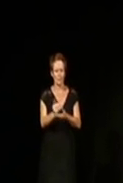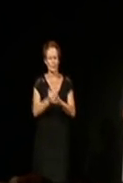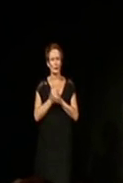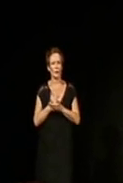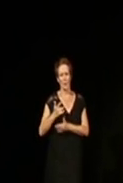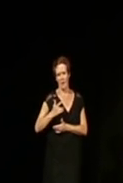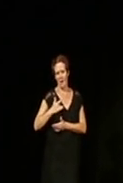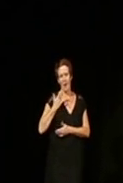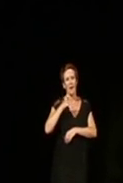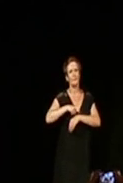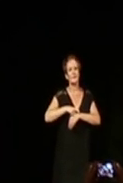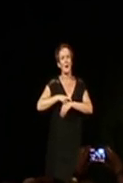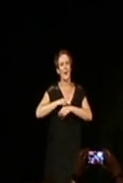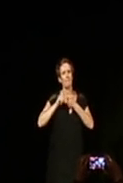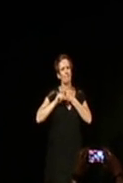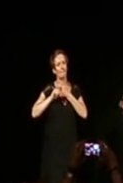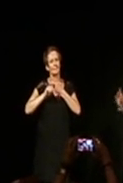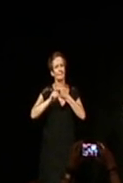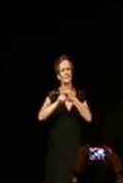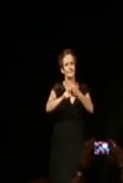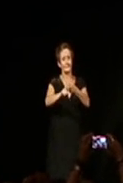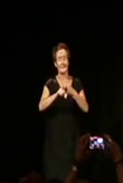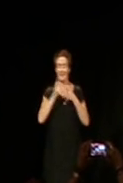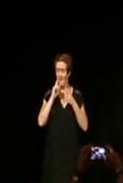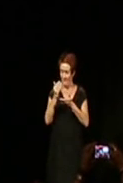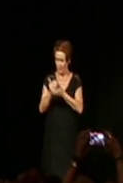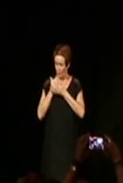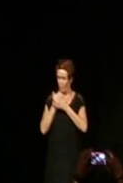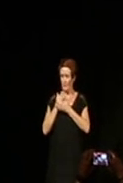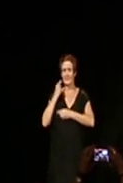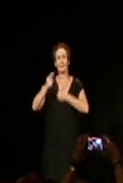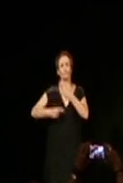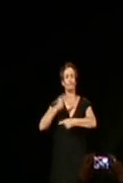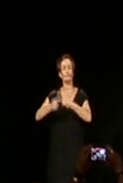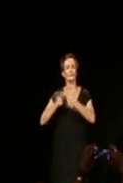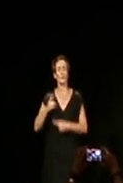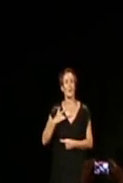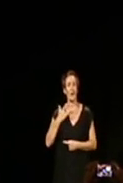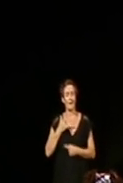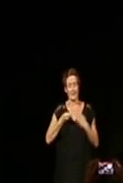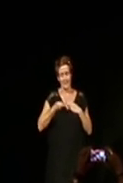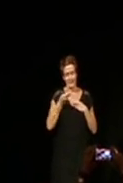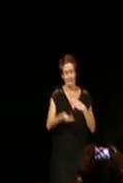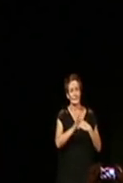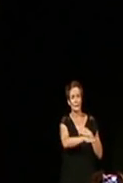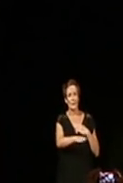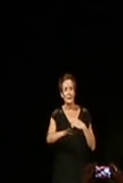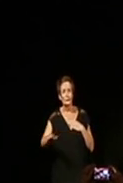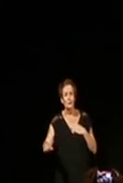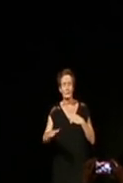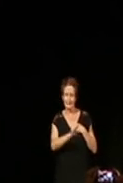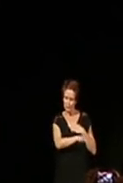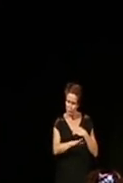in council housing that gave people the security of accommodation, and gave children the security to grow